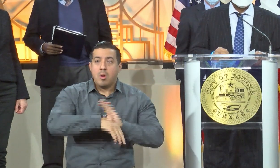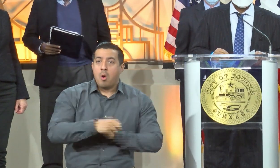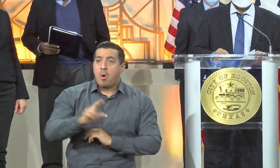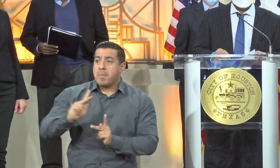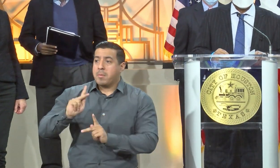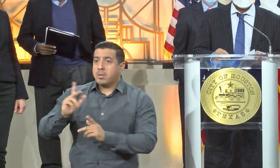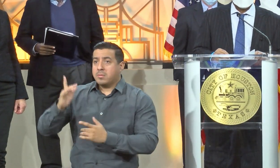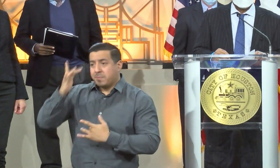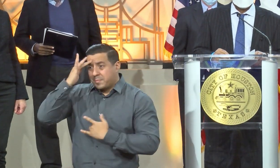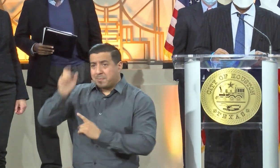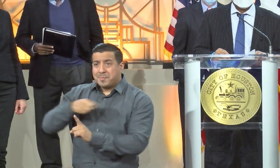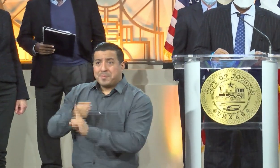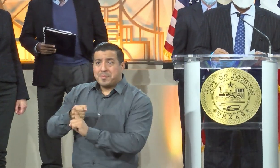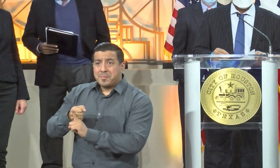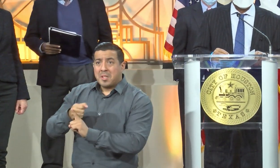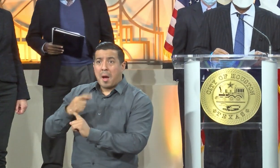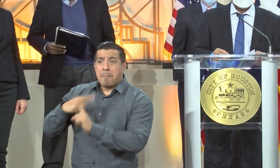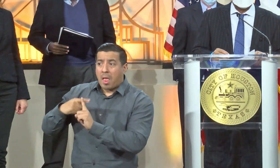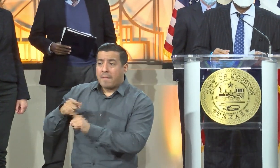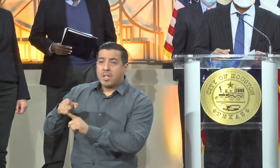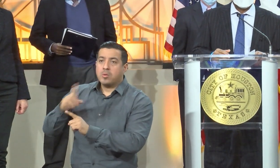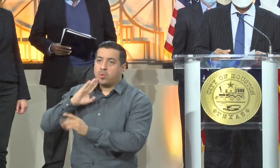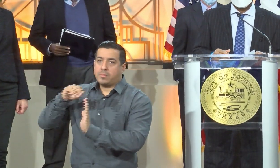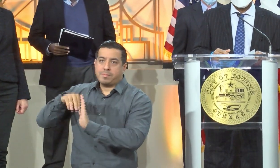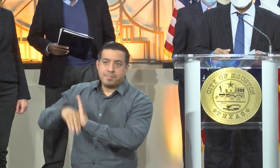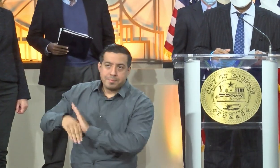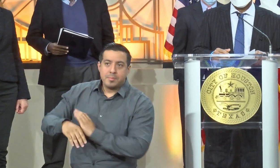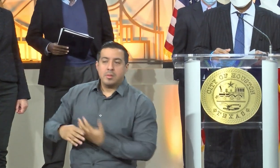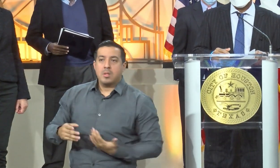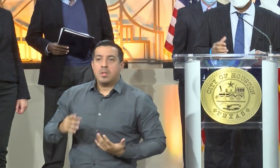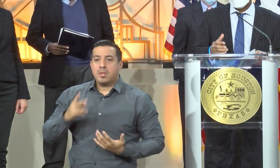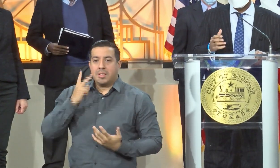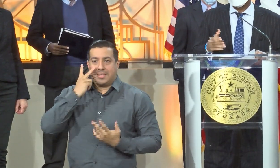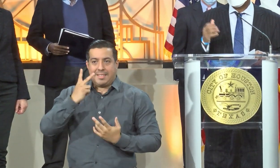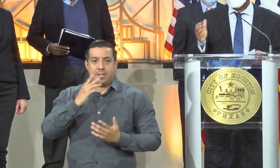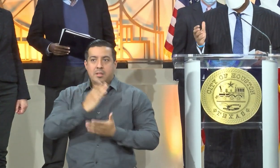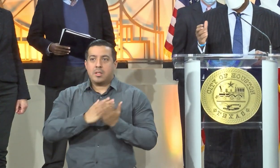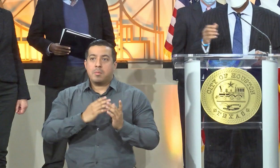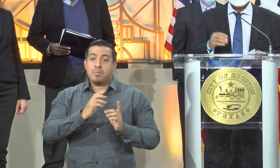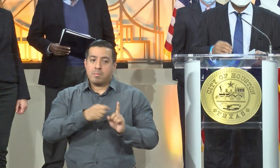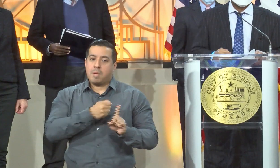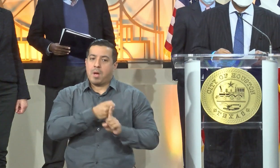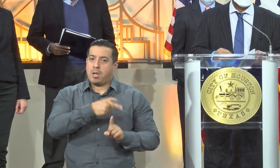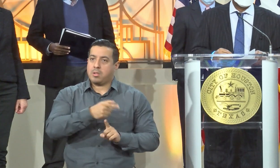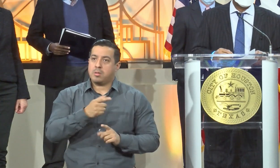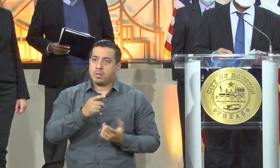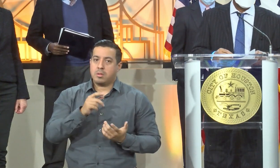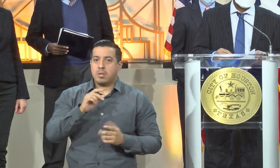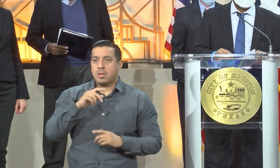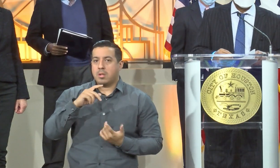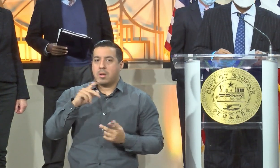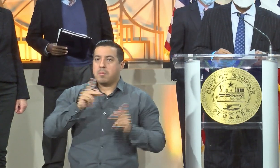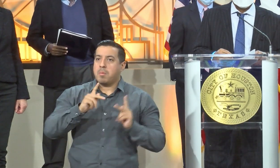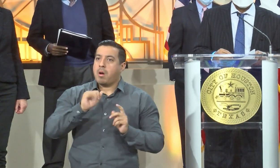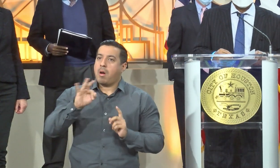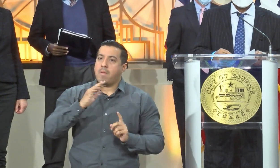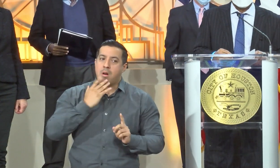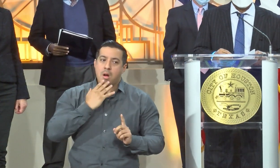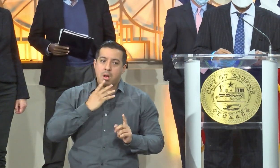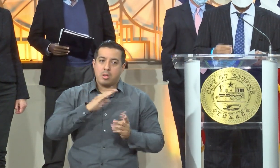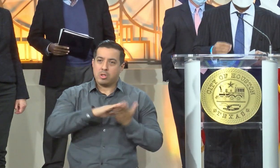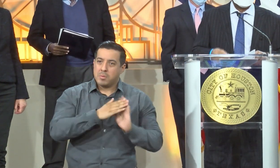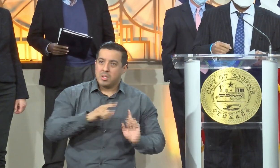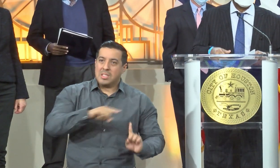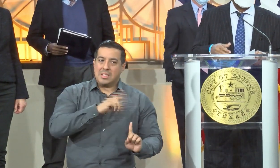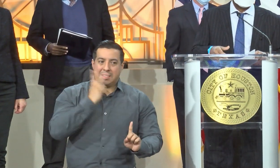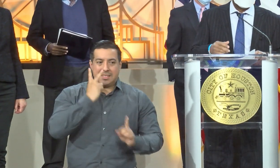positive. We know we have seen a disproportionate impact on communities of color, low-income communities. And